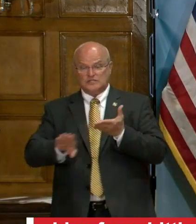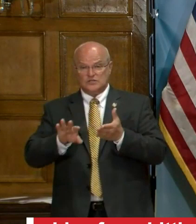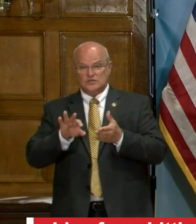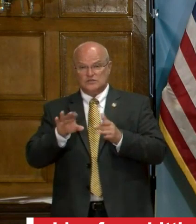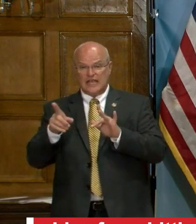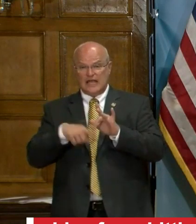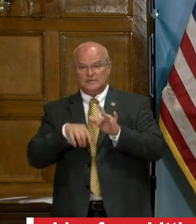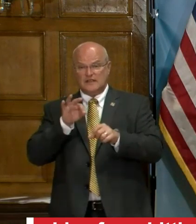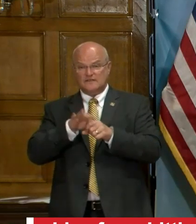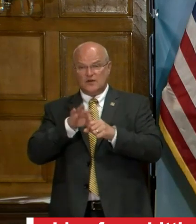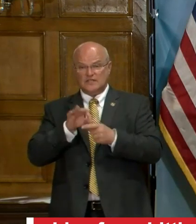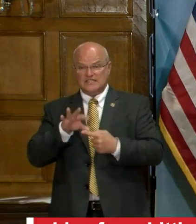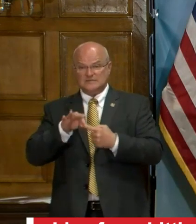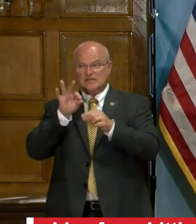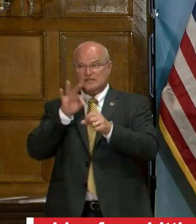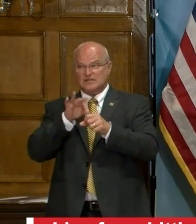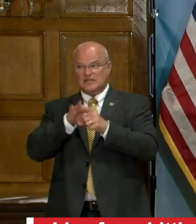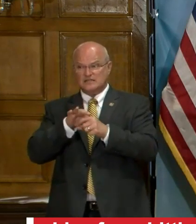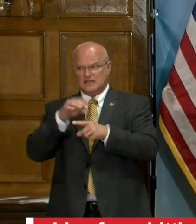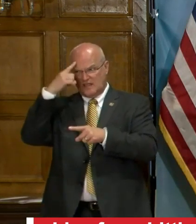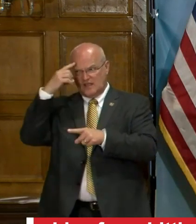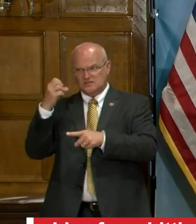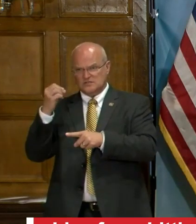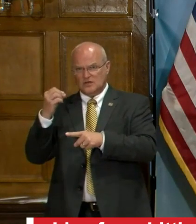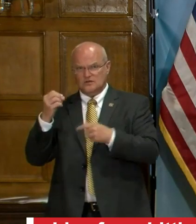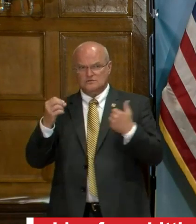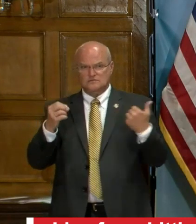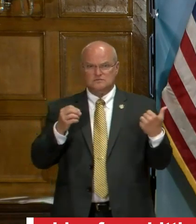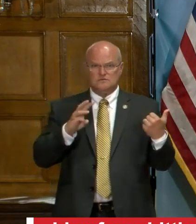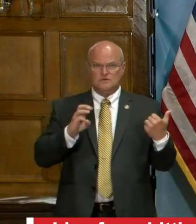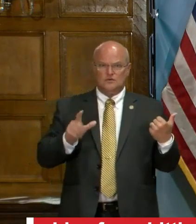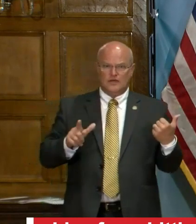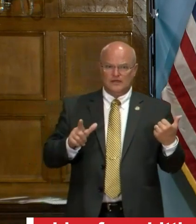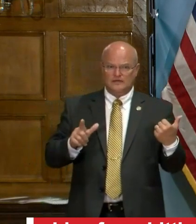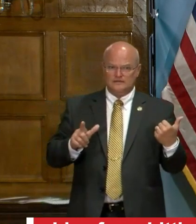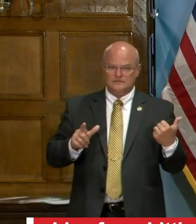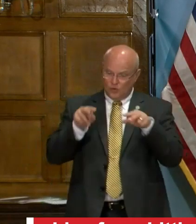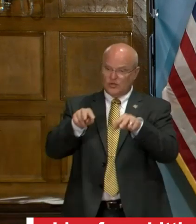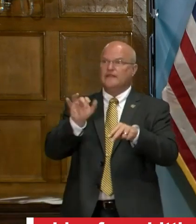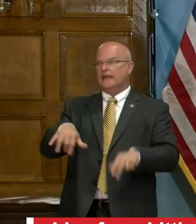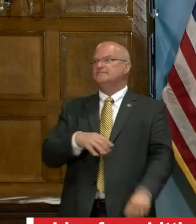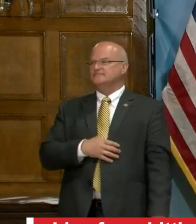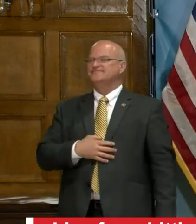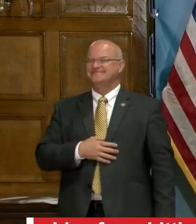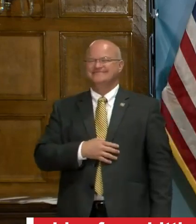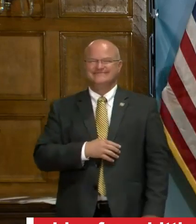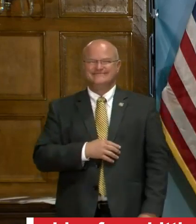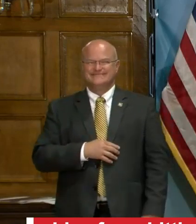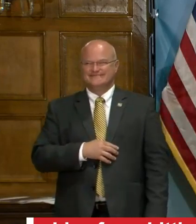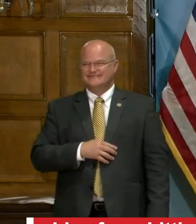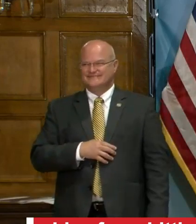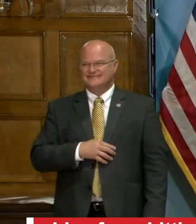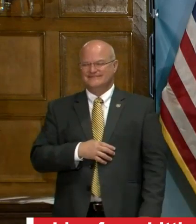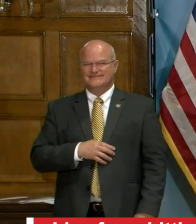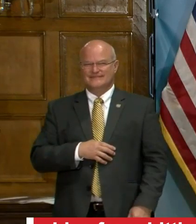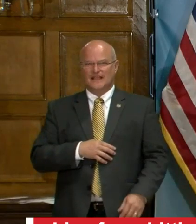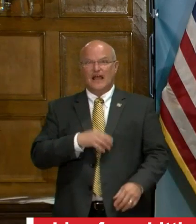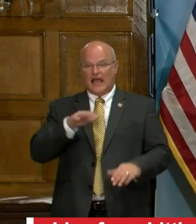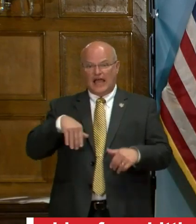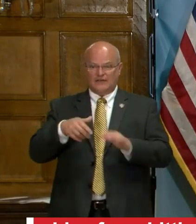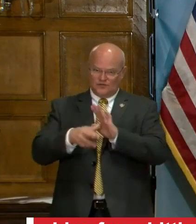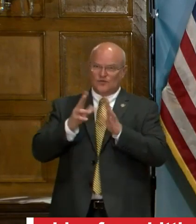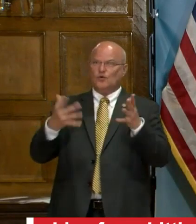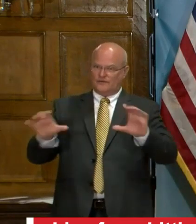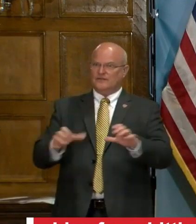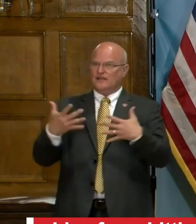absentee voting in the special elections? Well, we'll look at that. I have to